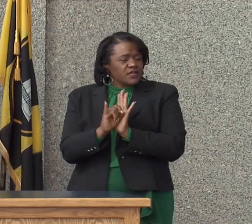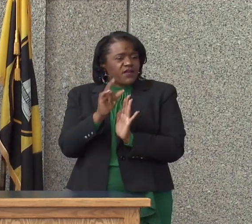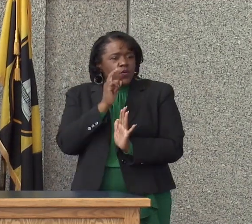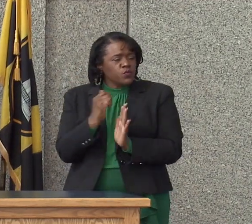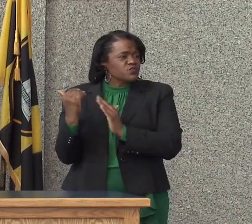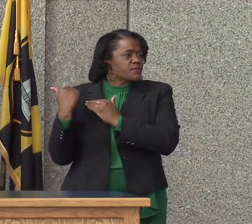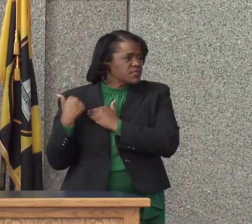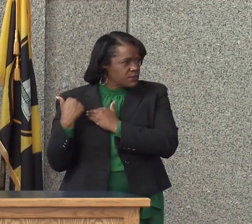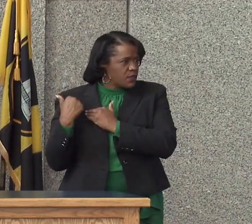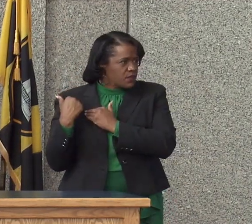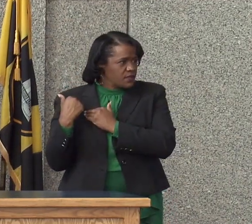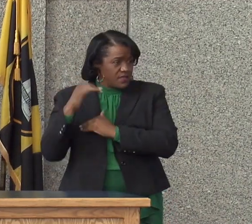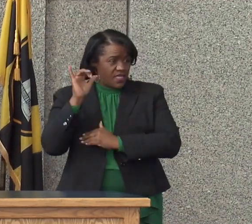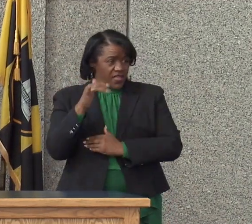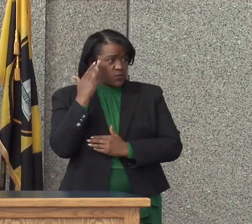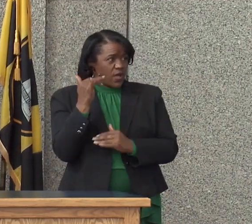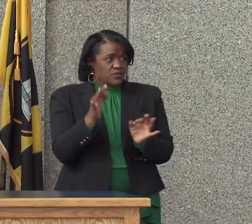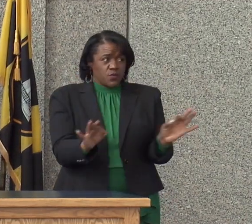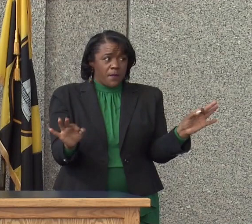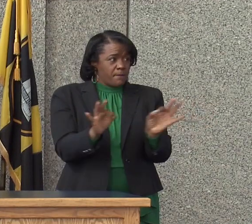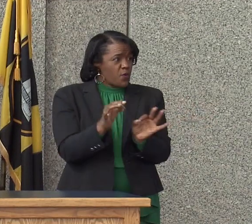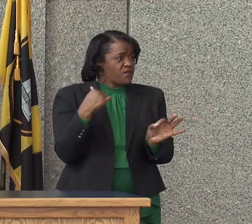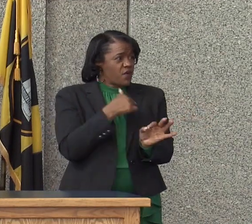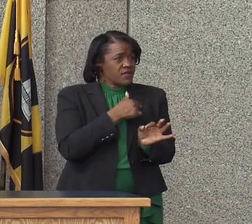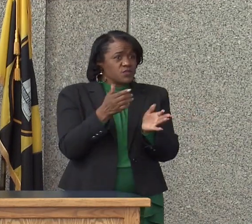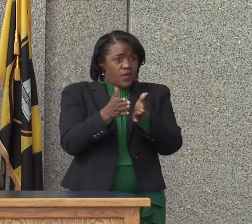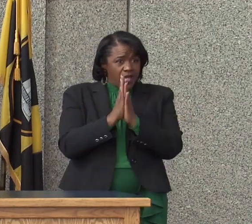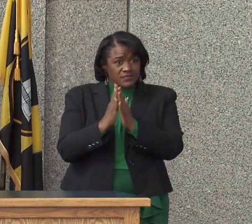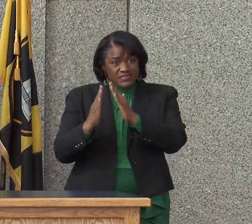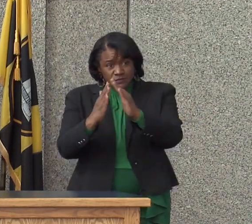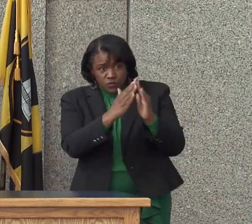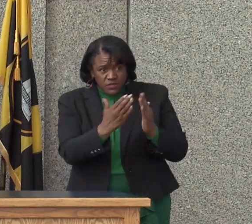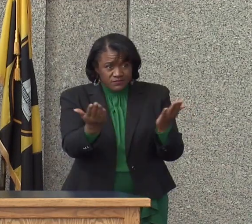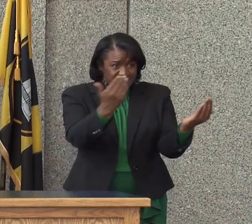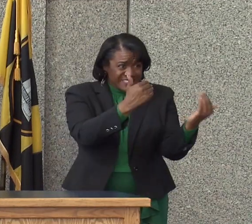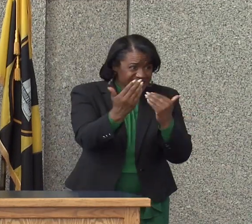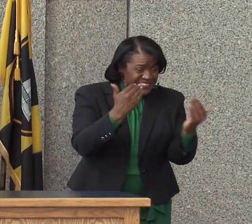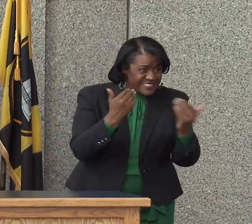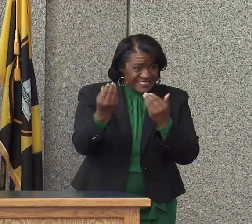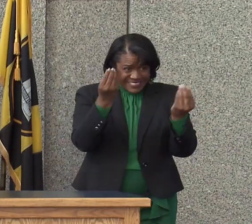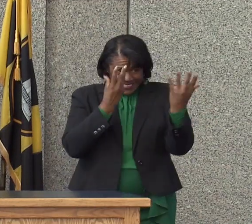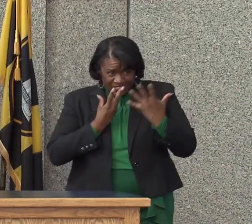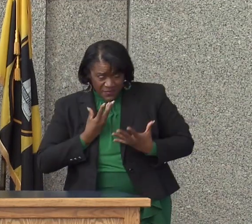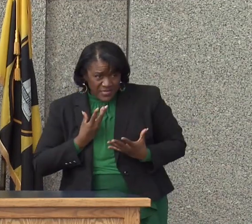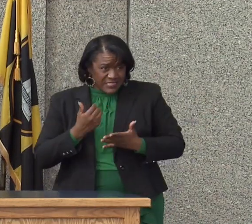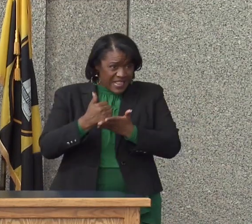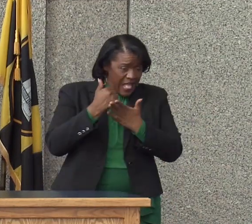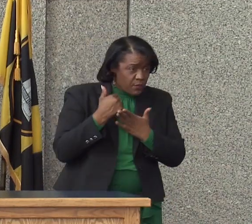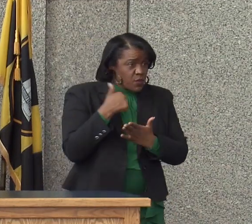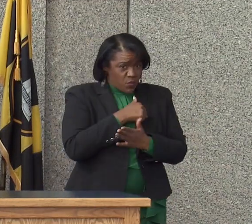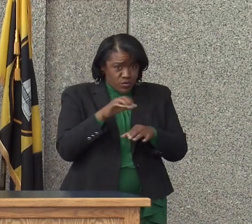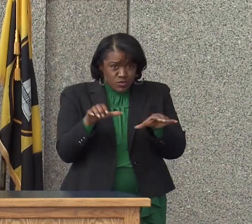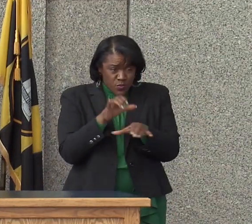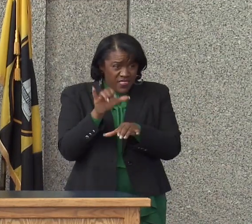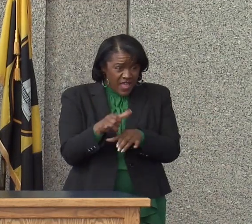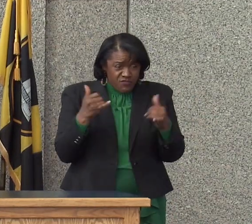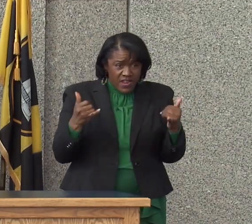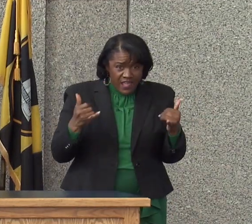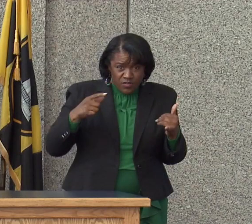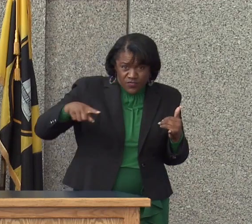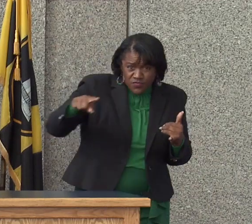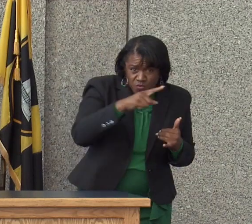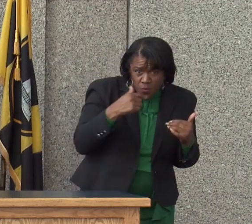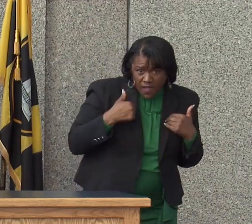who's responsible for it. That's why it's so important for us to ask the community for help in every last one of them, and we do that again right now. Anyone with